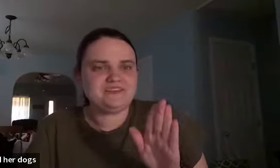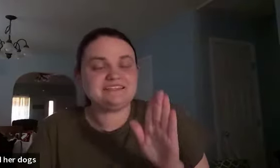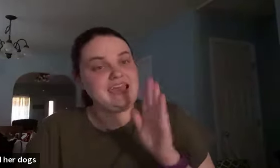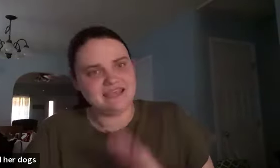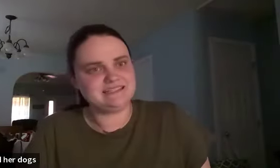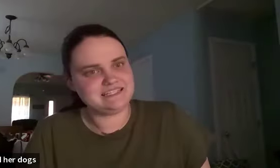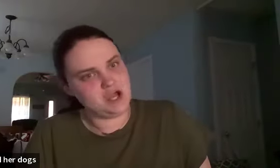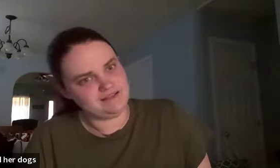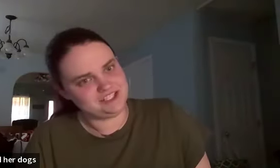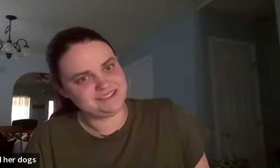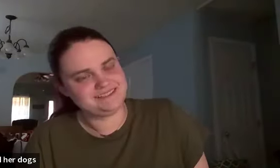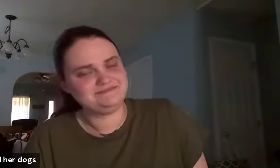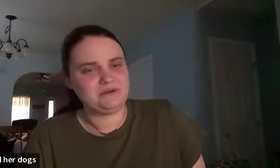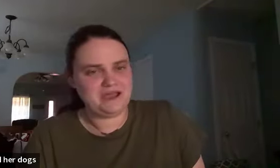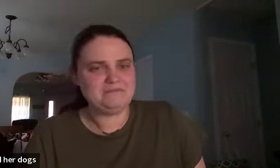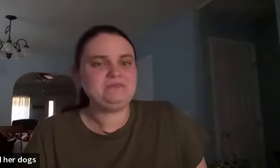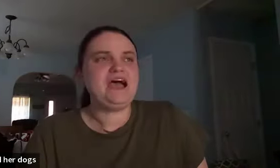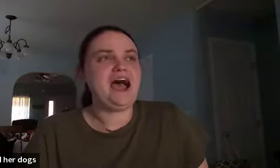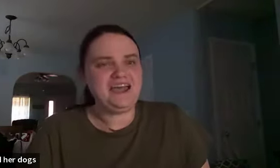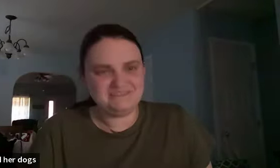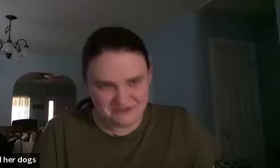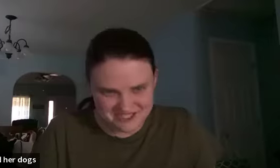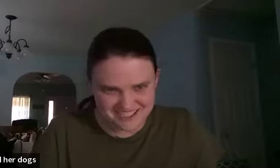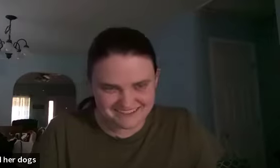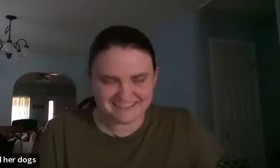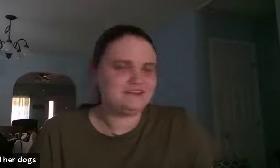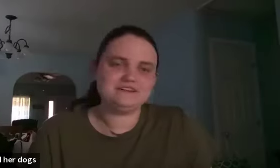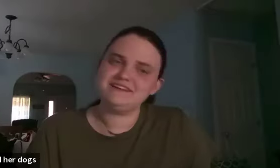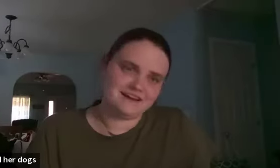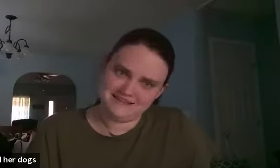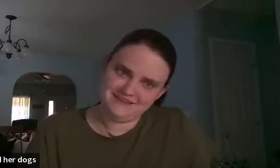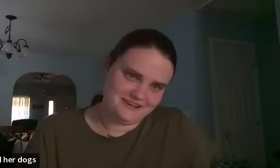this, like anesthesiologist, okay? Unfortunately, there is not a sign for